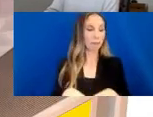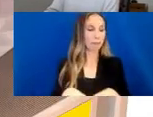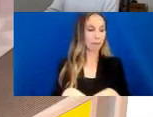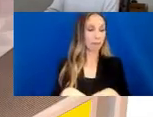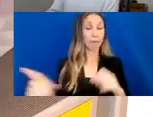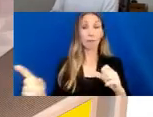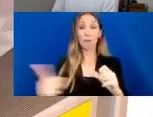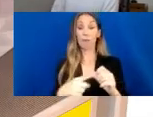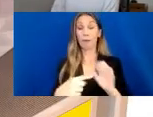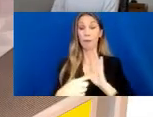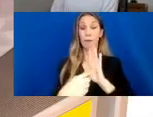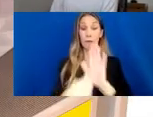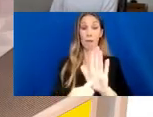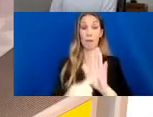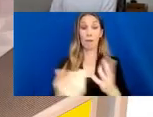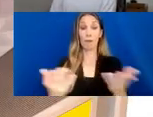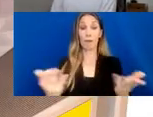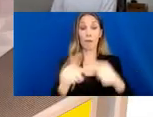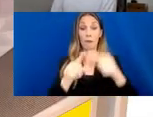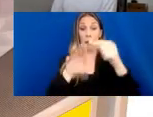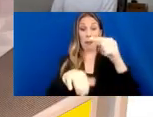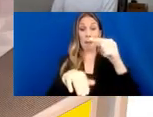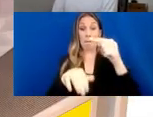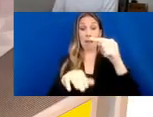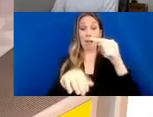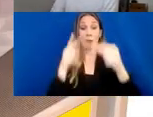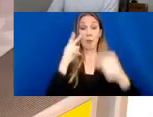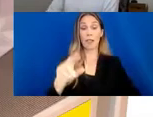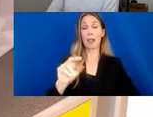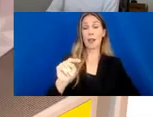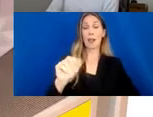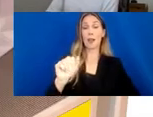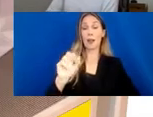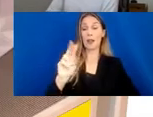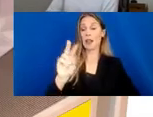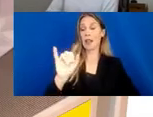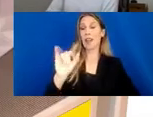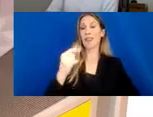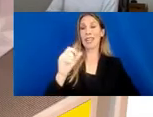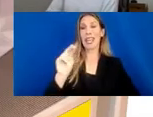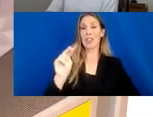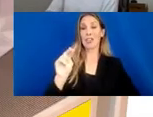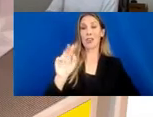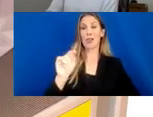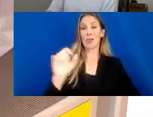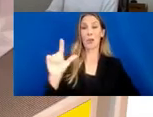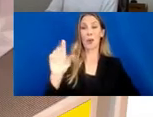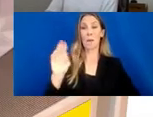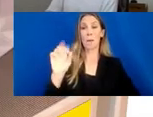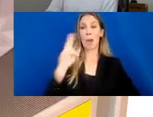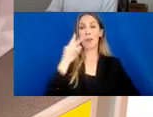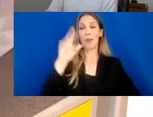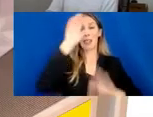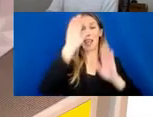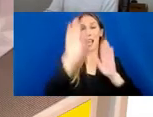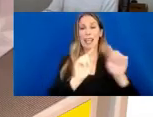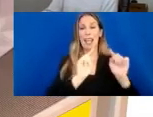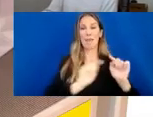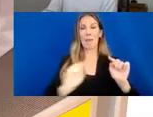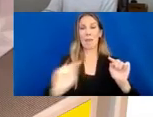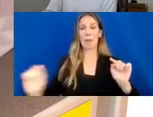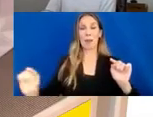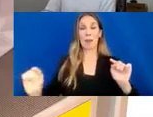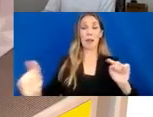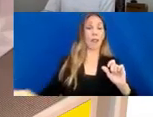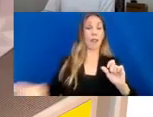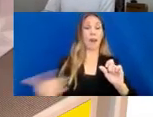like to point out is in the bottom navigation toolbar, there are several icons down here, but the first one we will focus on is